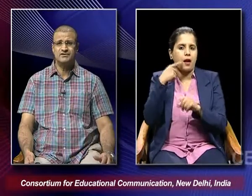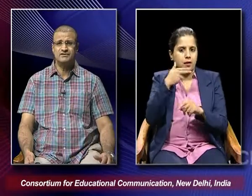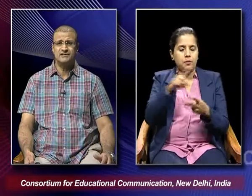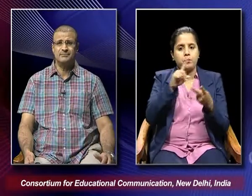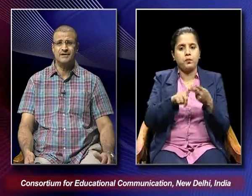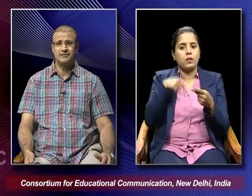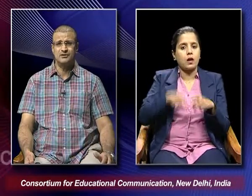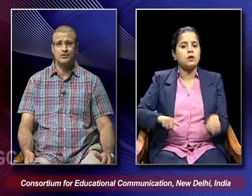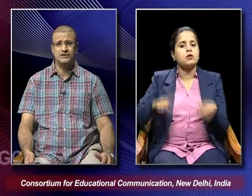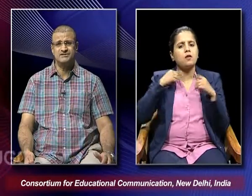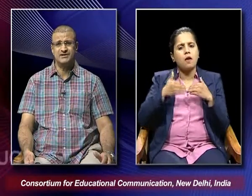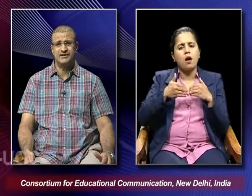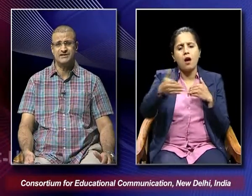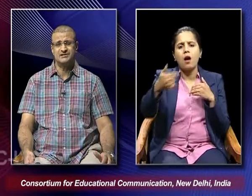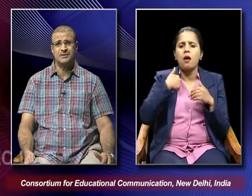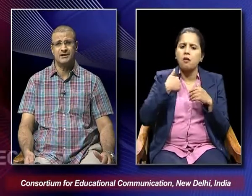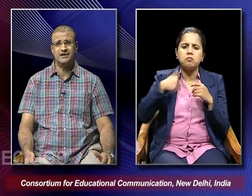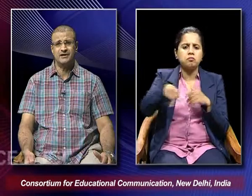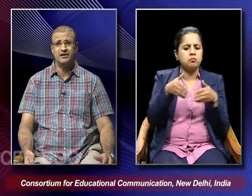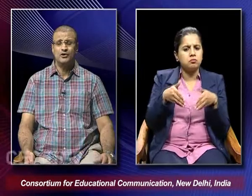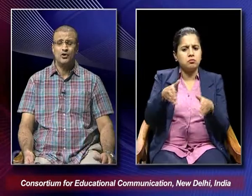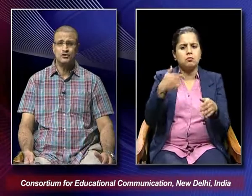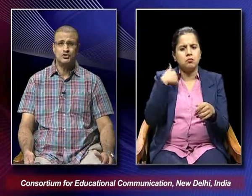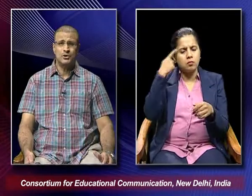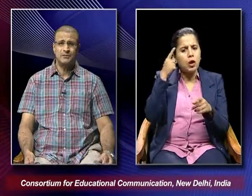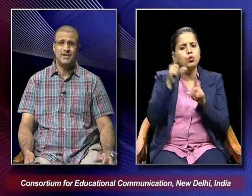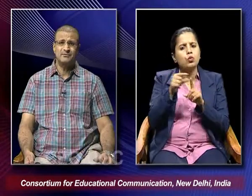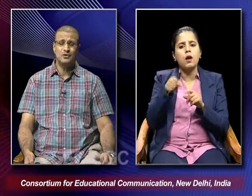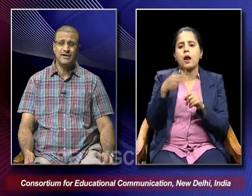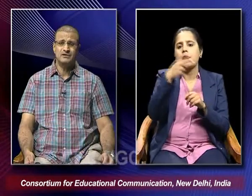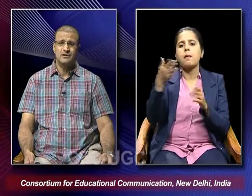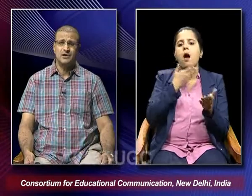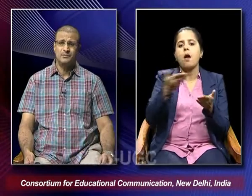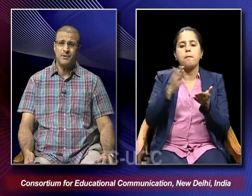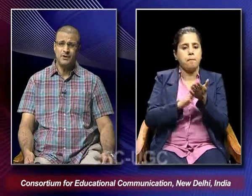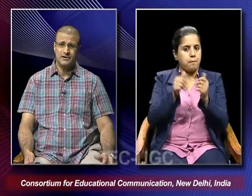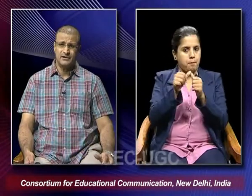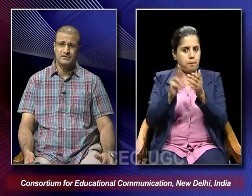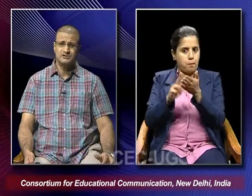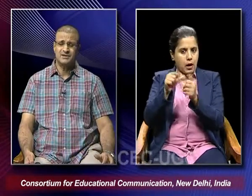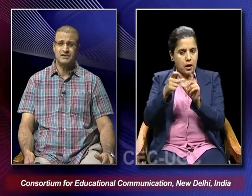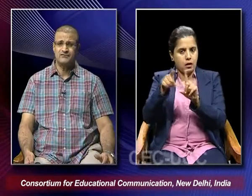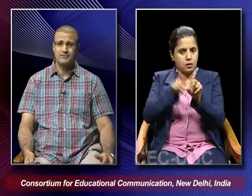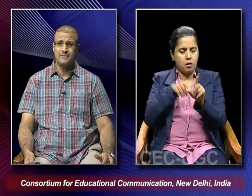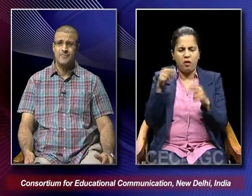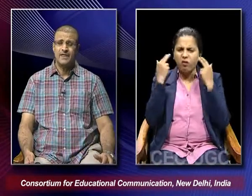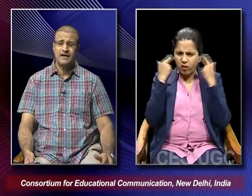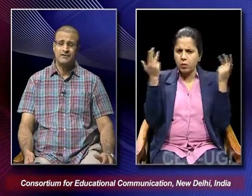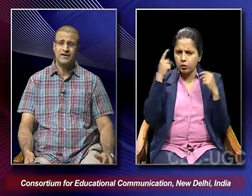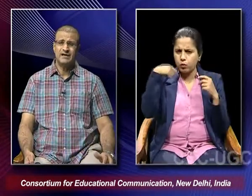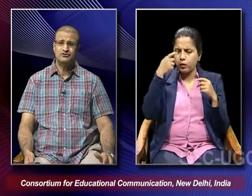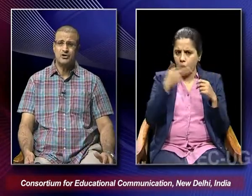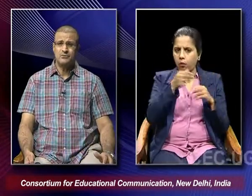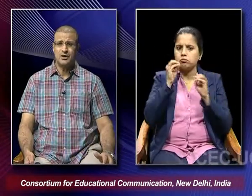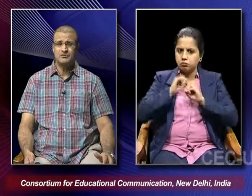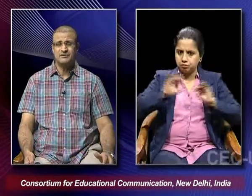Jeevan Se Lambe Hain Bandhu Ye Jeevan Ke Raaste by Manna Dey also became quite popular in this particular film. And when